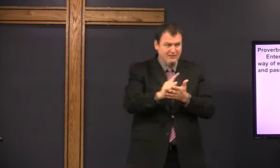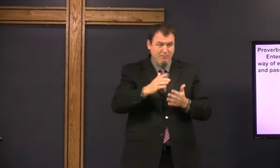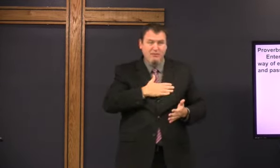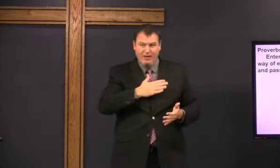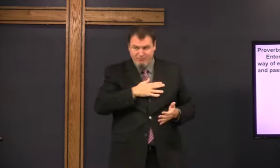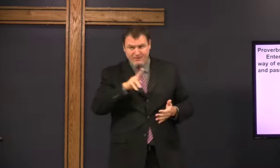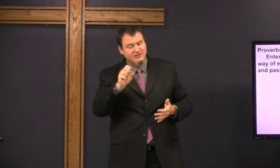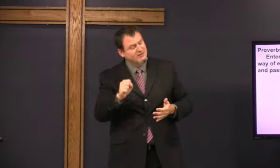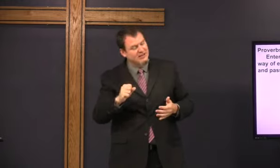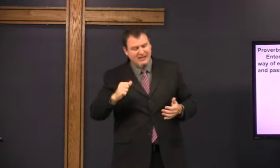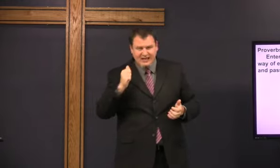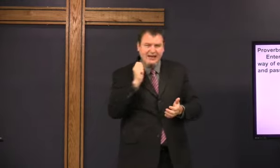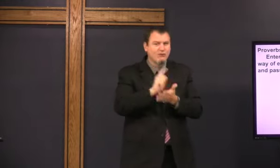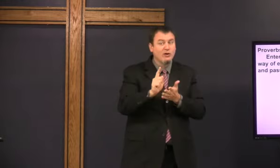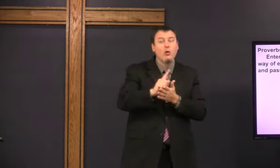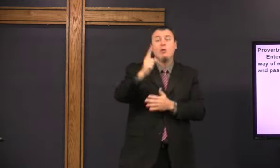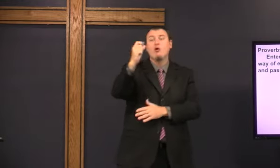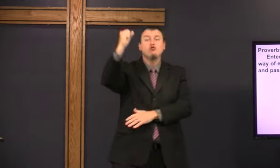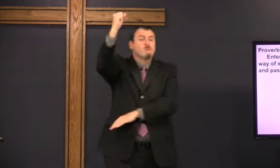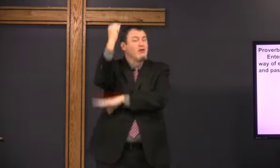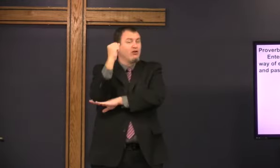Every week, 4 years to 60 every week.